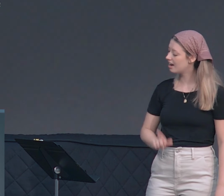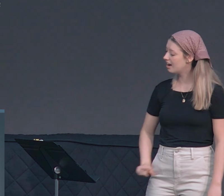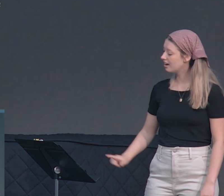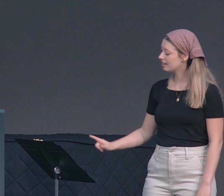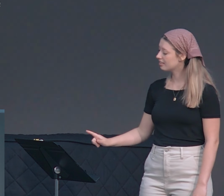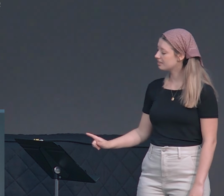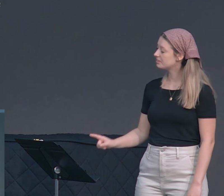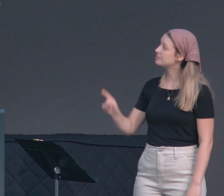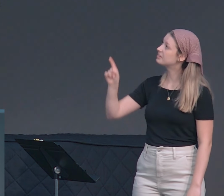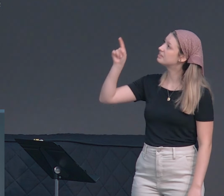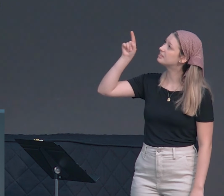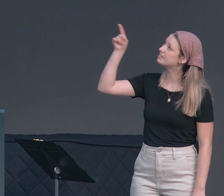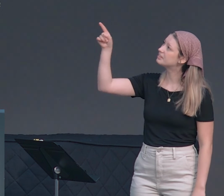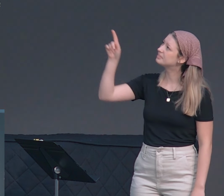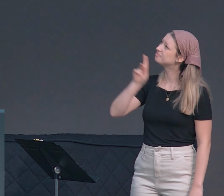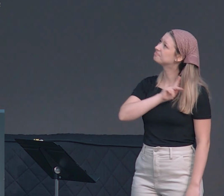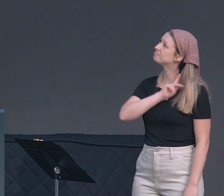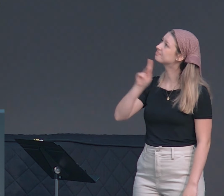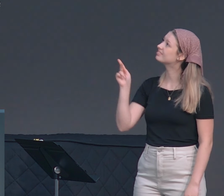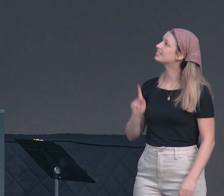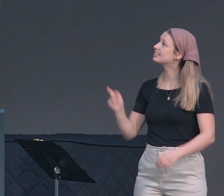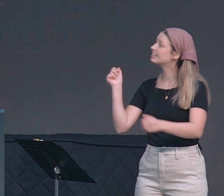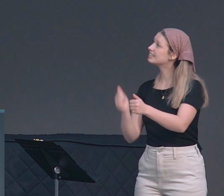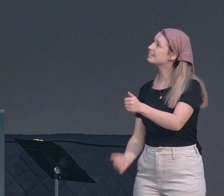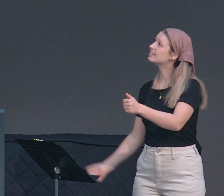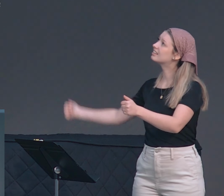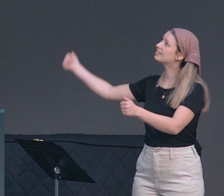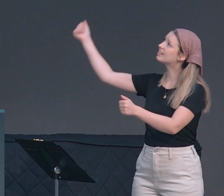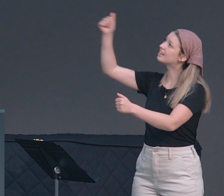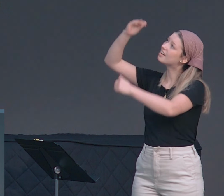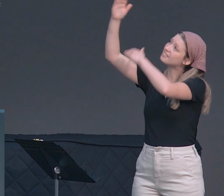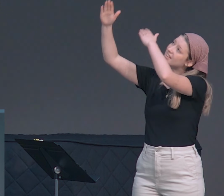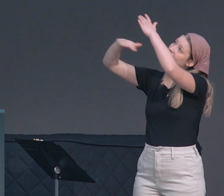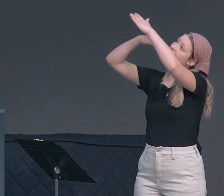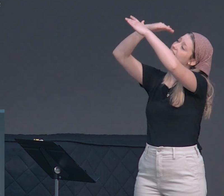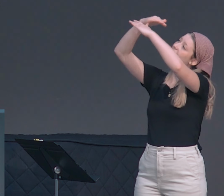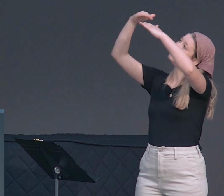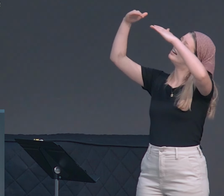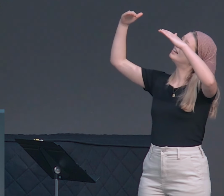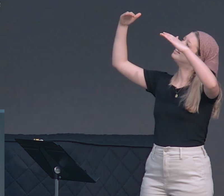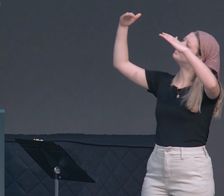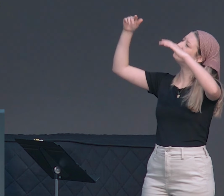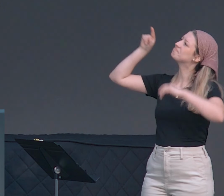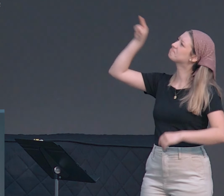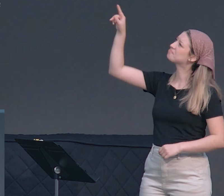My Lord, King of the heavens.